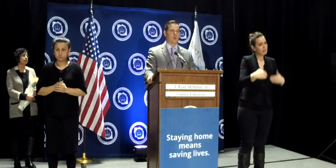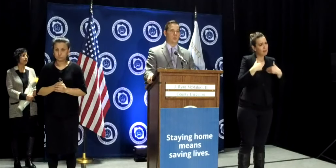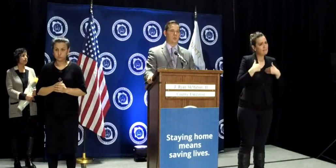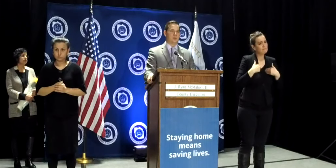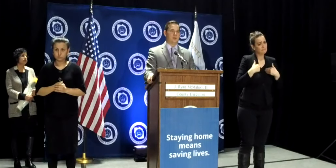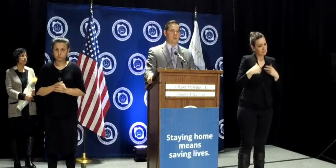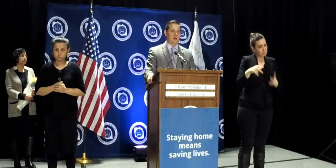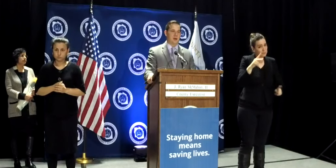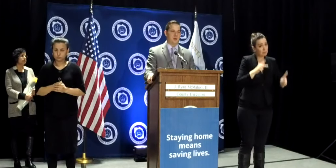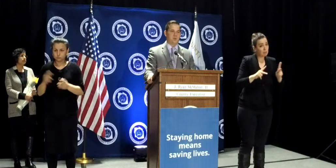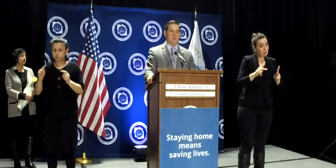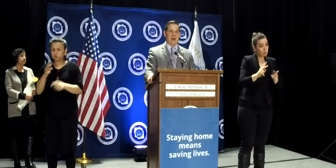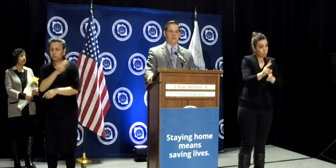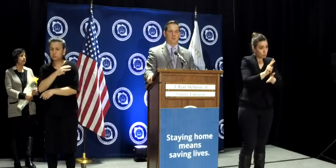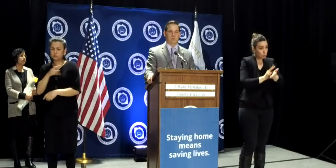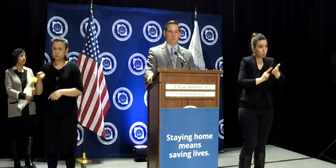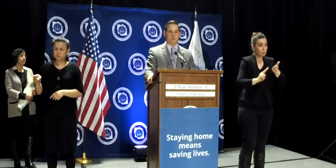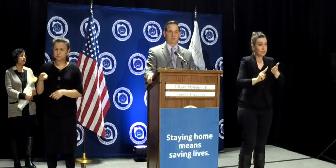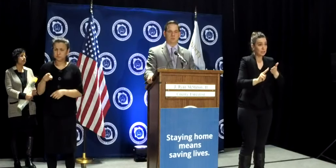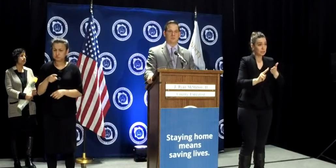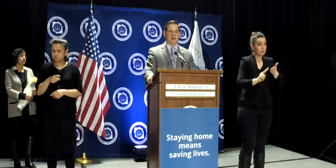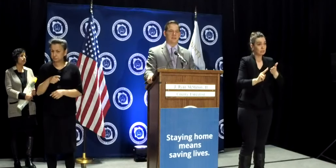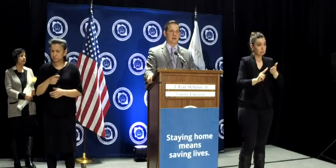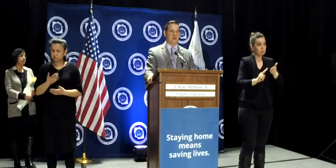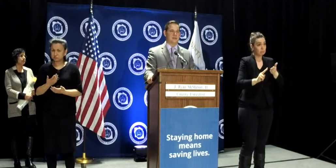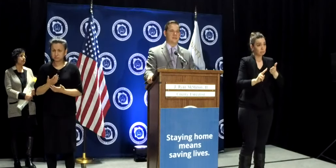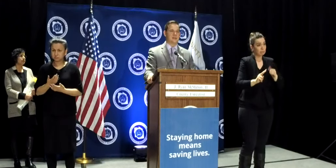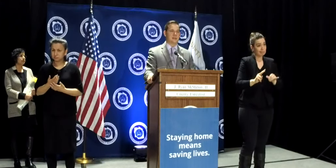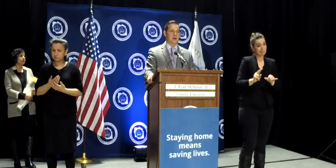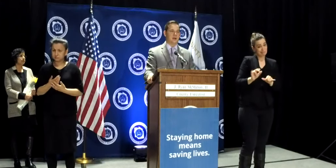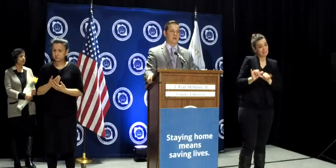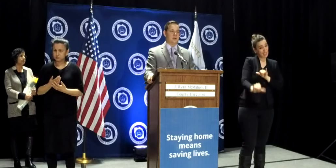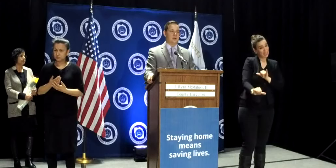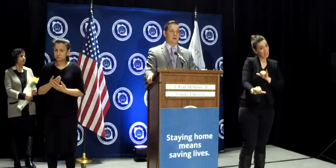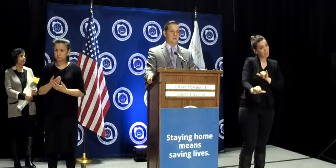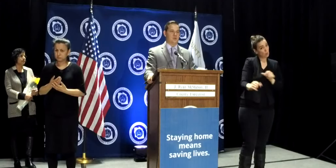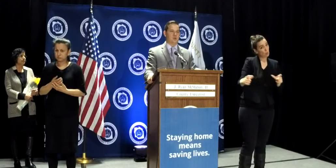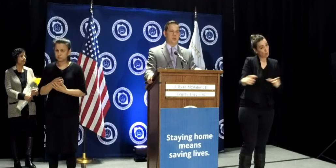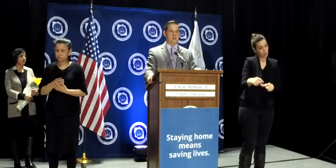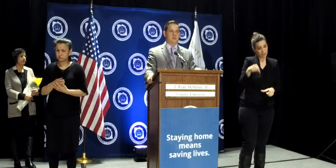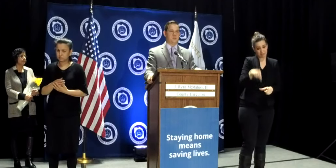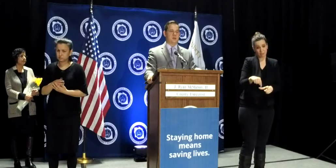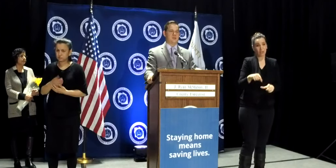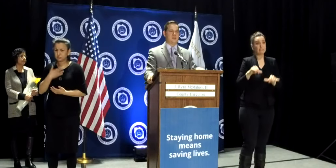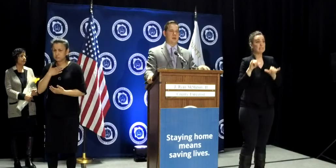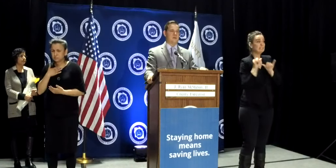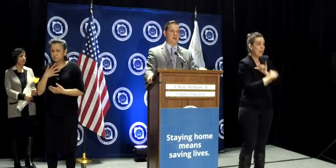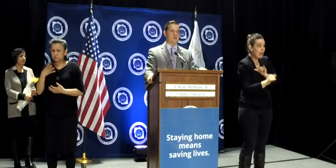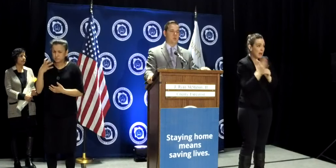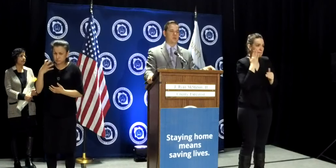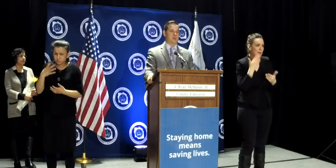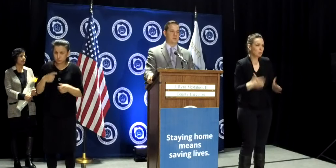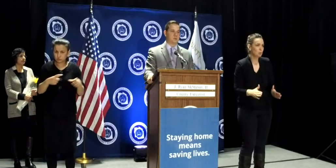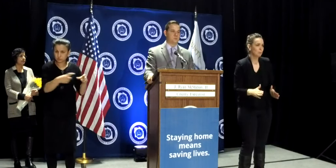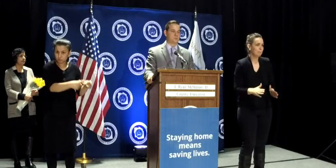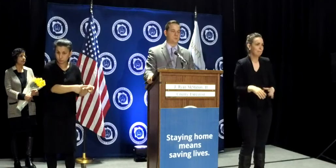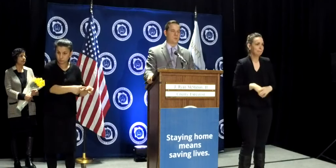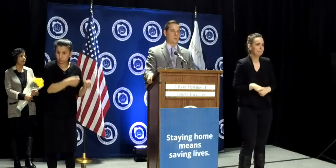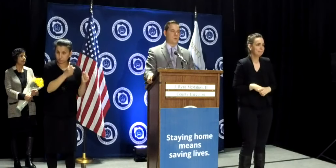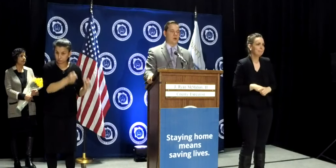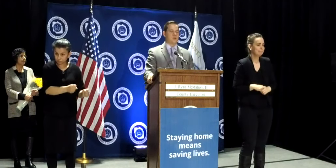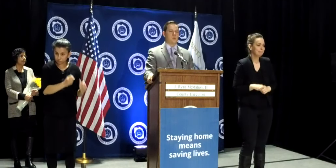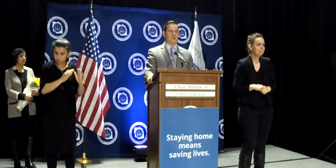in their room with a bathroom, voluntarily sitting there for 2 weeks because they may have had exposure to this.